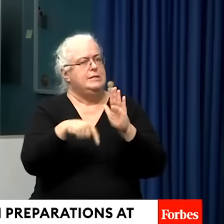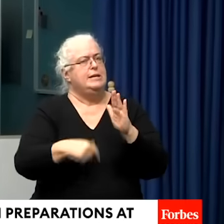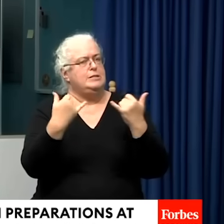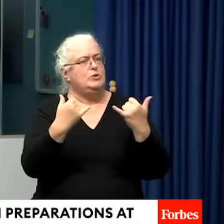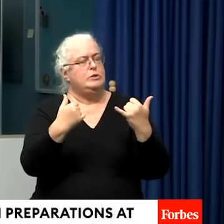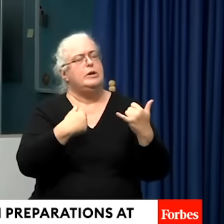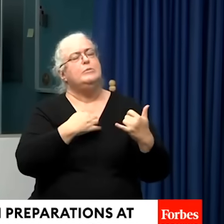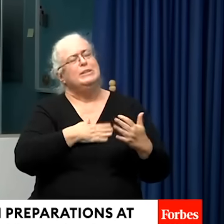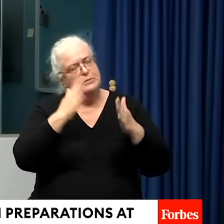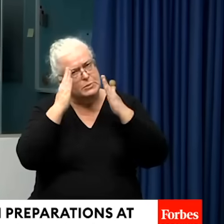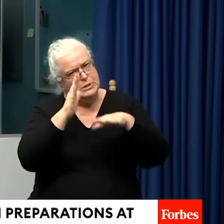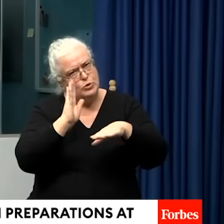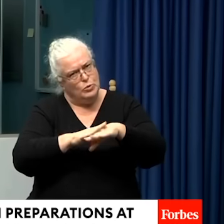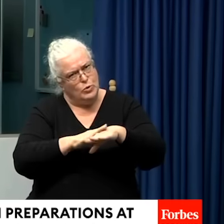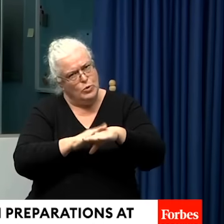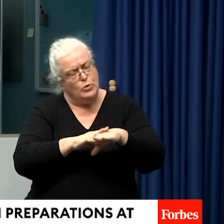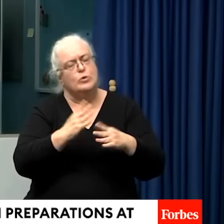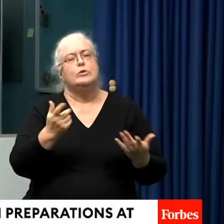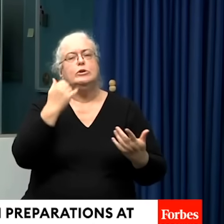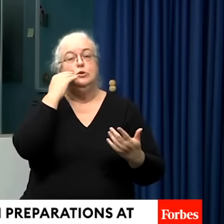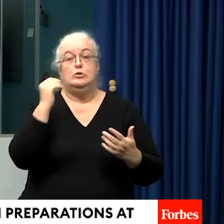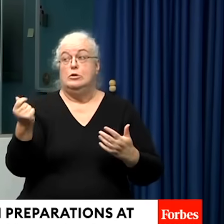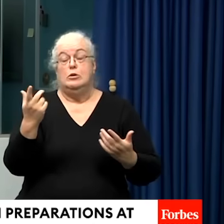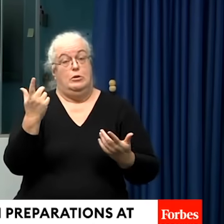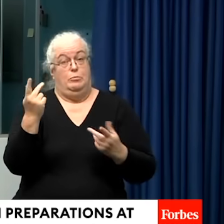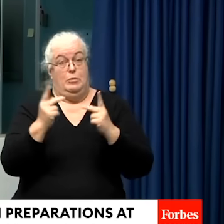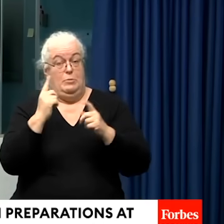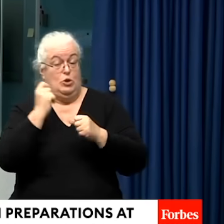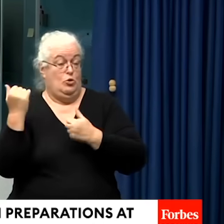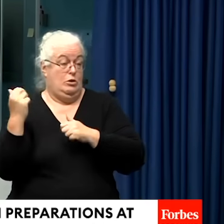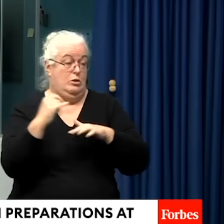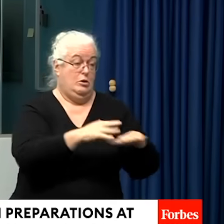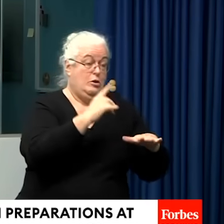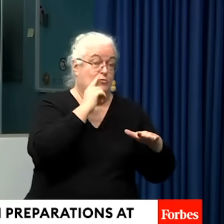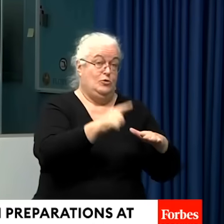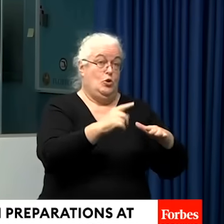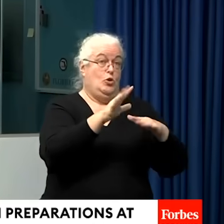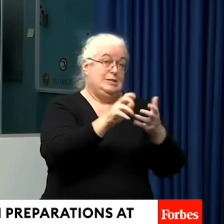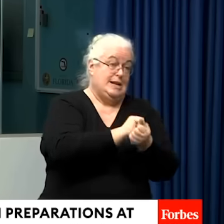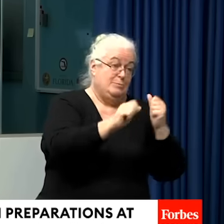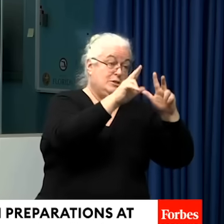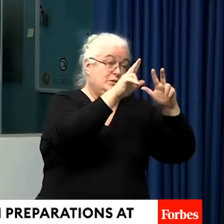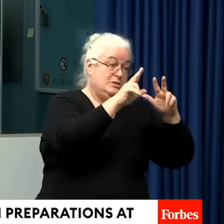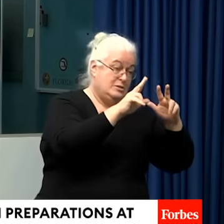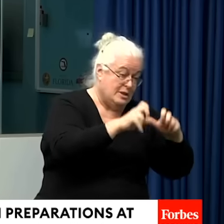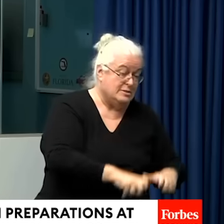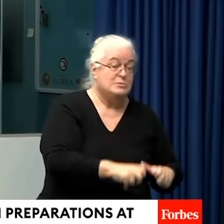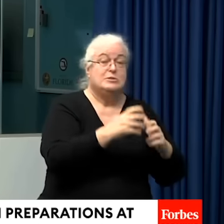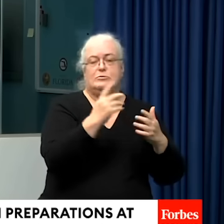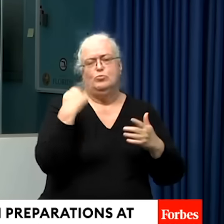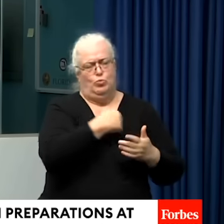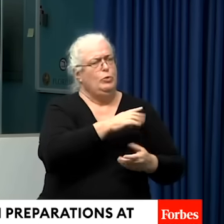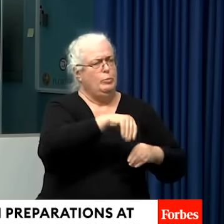heed the warnings. I know those guys are already on the ground helping with the damage assessments, and will have whatever help they need. Kevin's